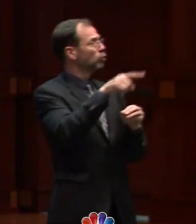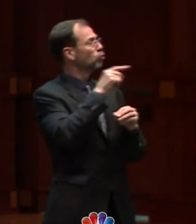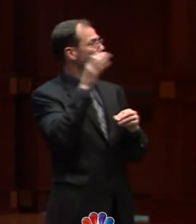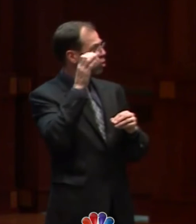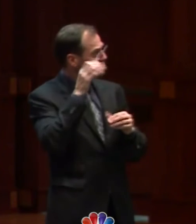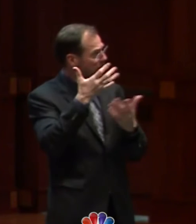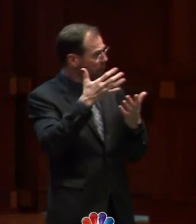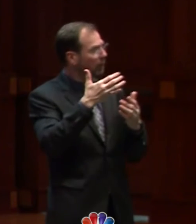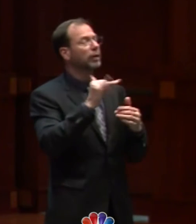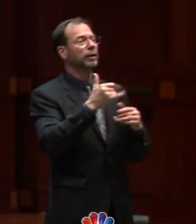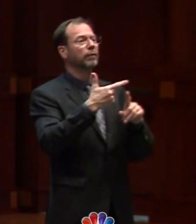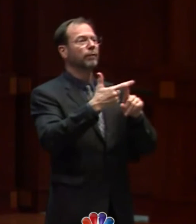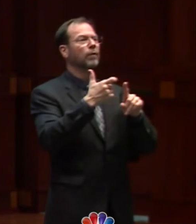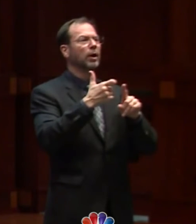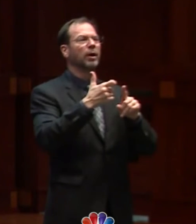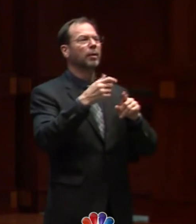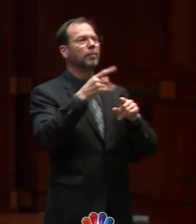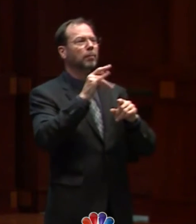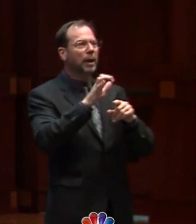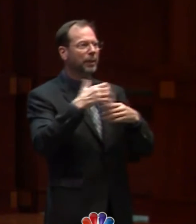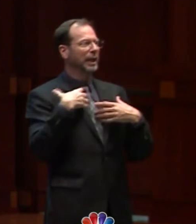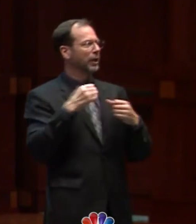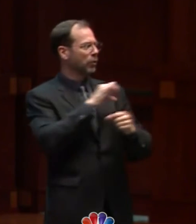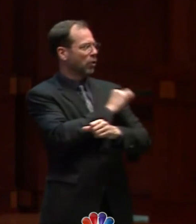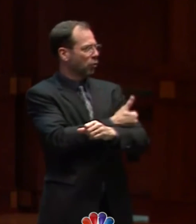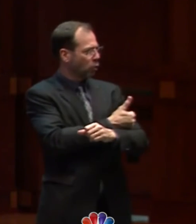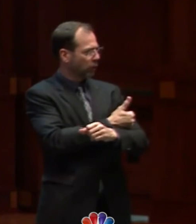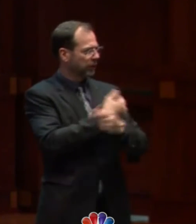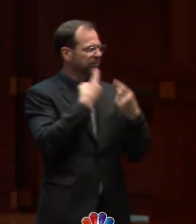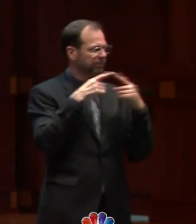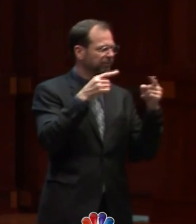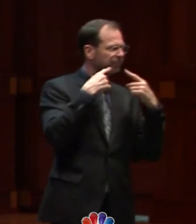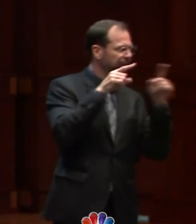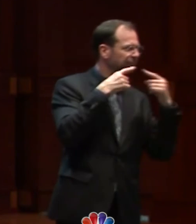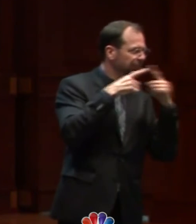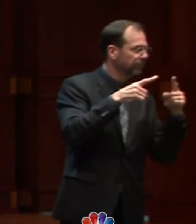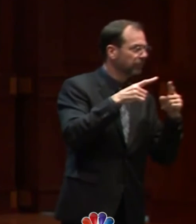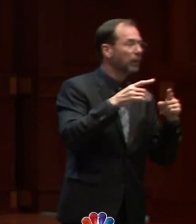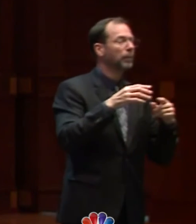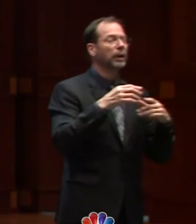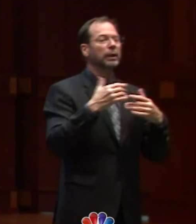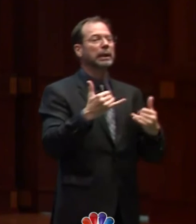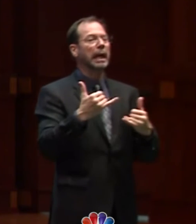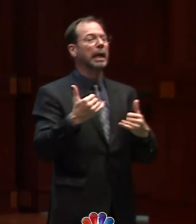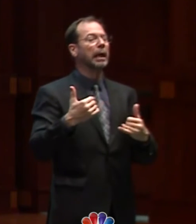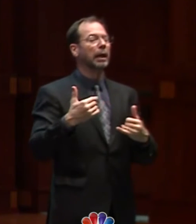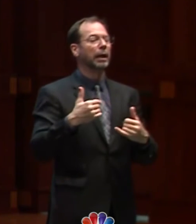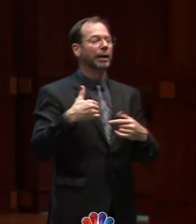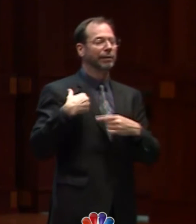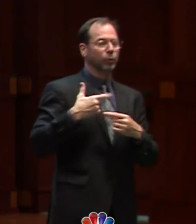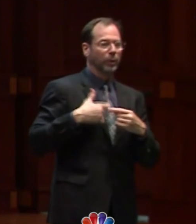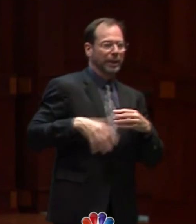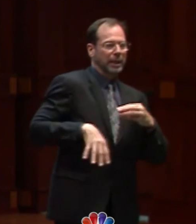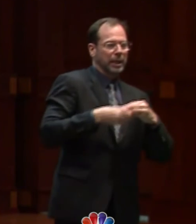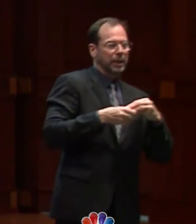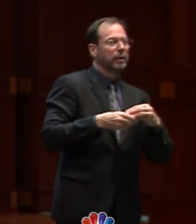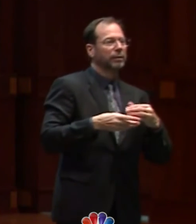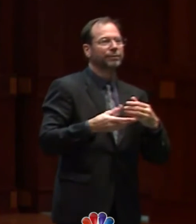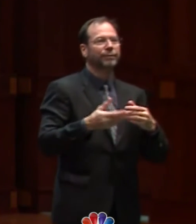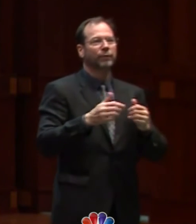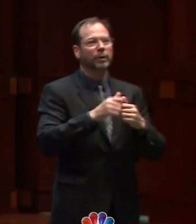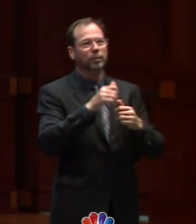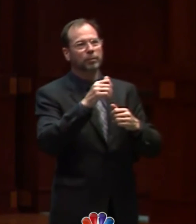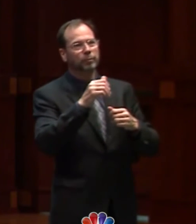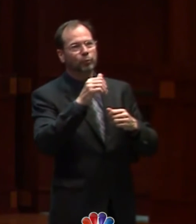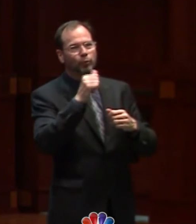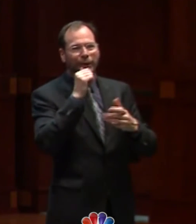were numbers that came from public health authorities. Since that time, we've been adding in numbers that come from